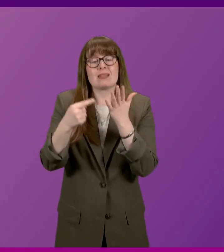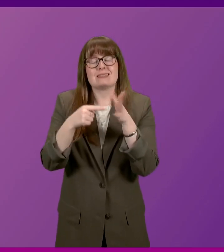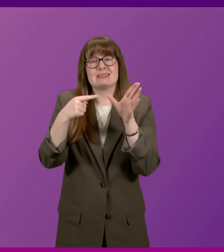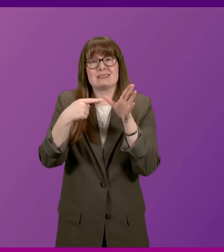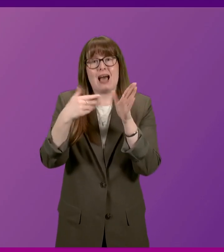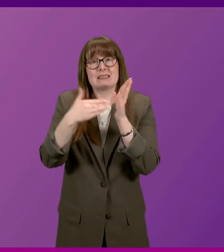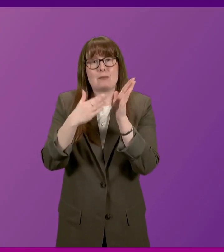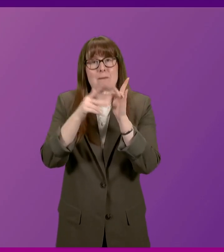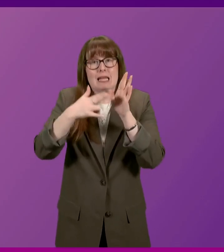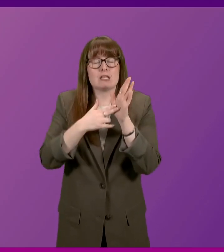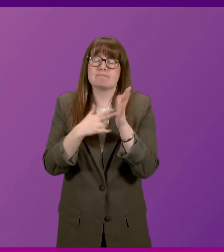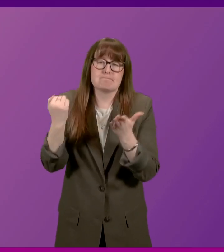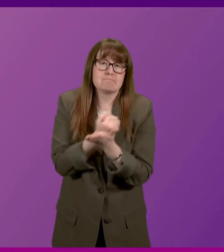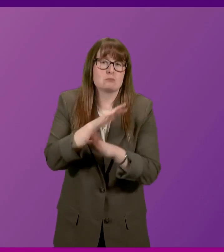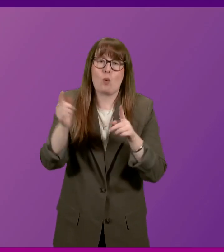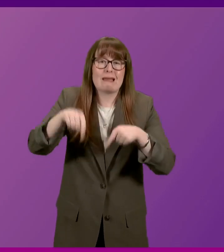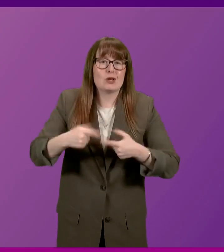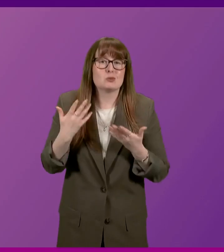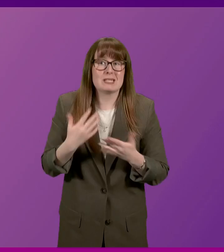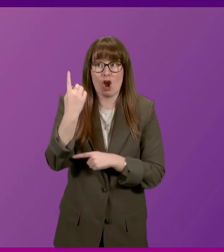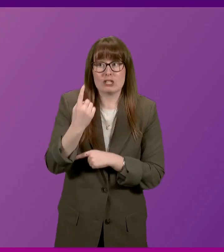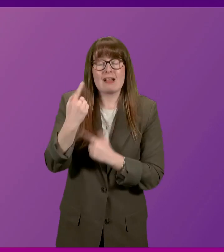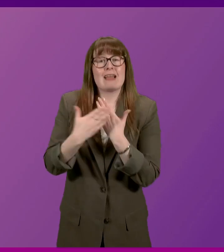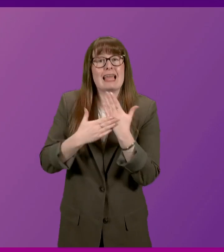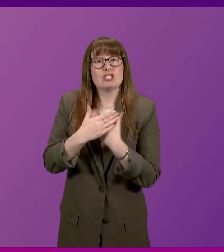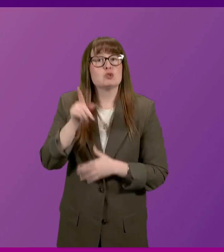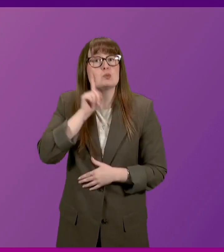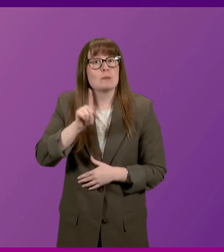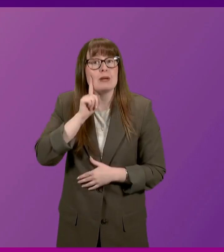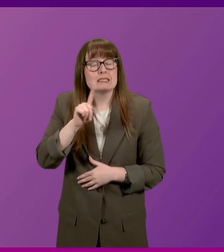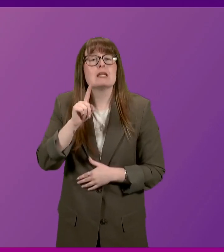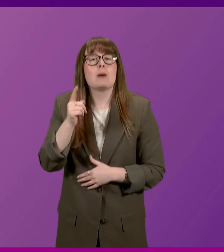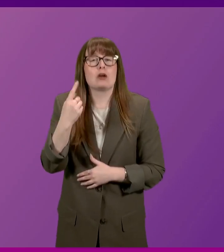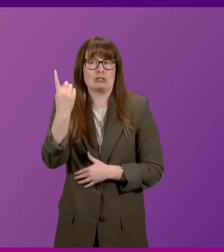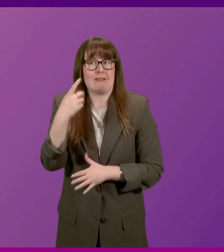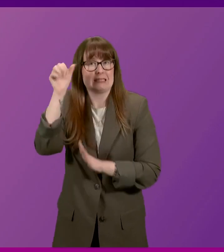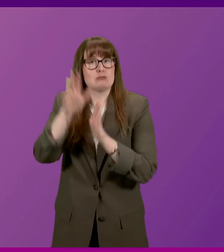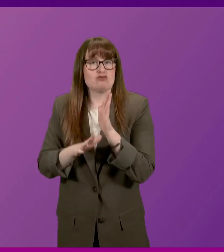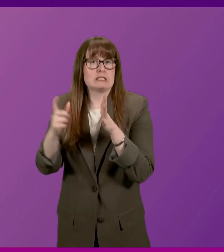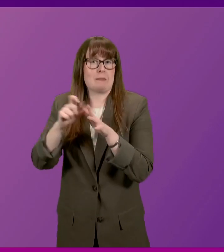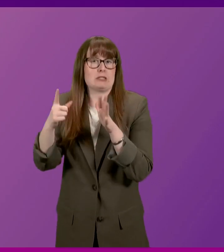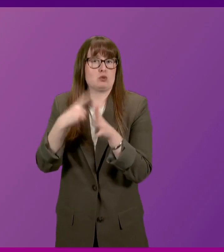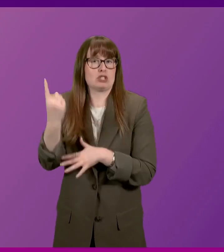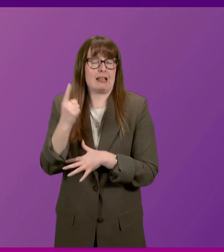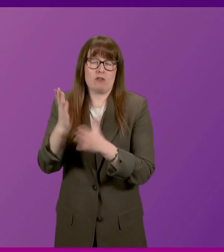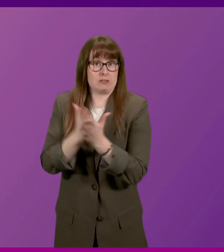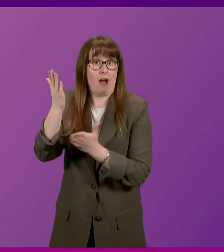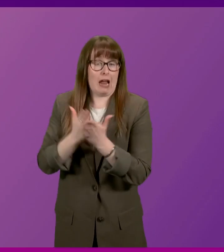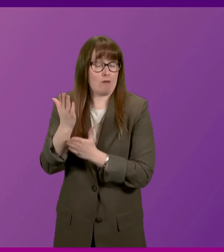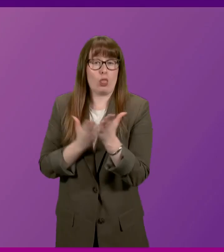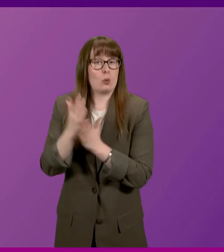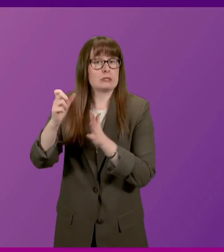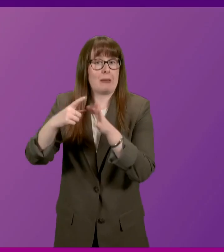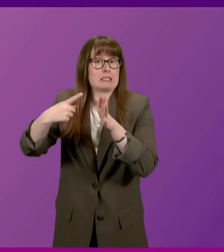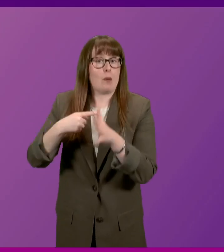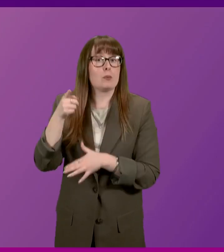who's not here today, who herself is an Asian woman who has experienced domestic abuse herself. She's a victim survivor herself. So